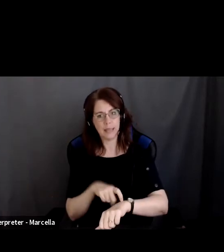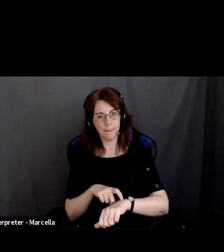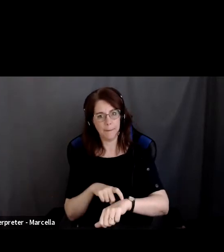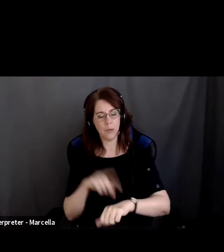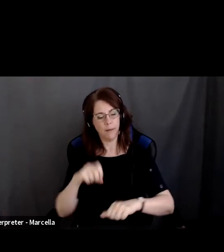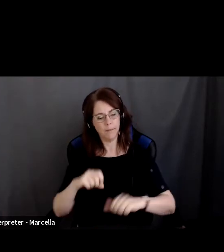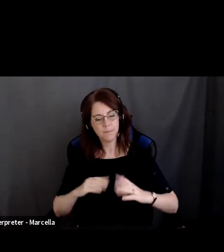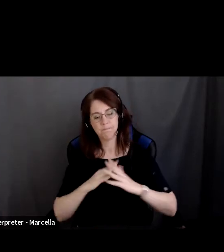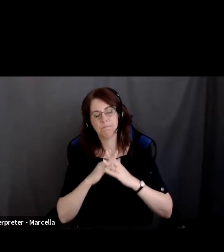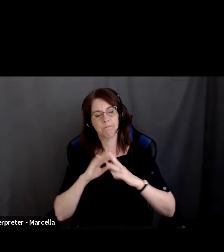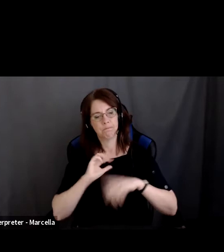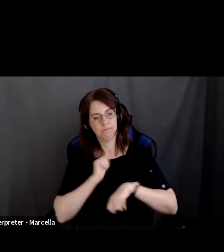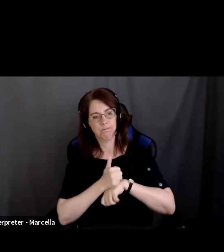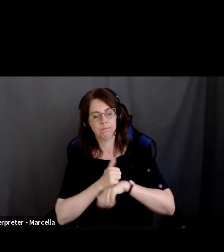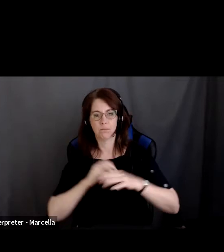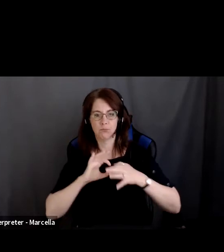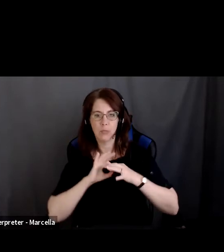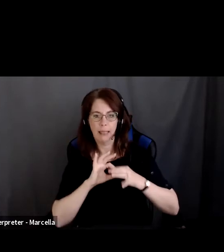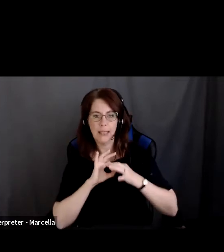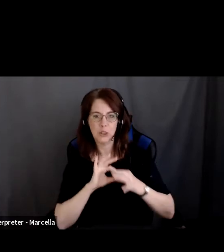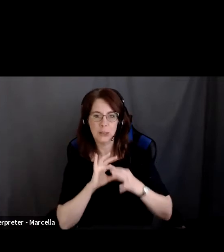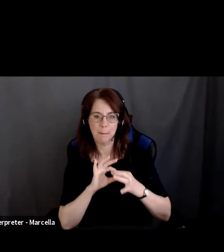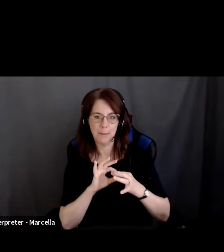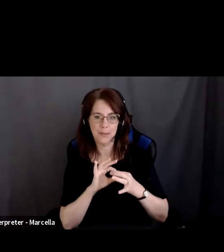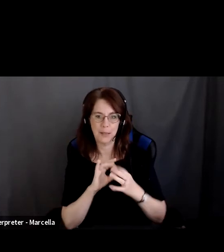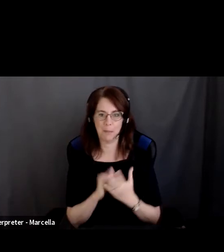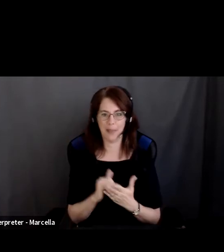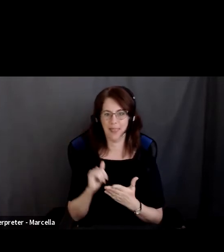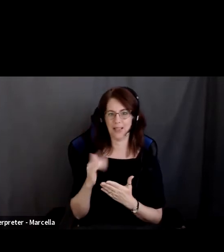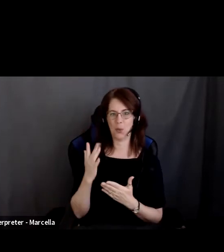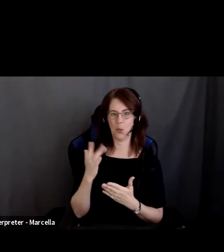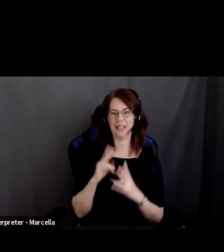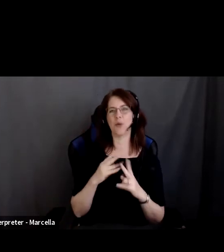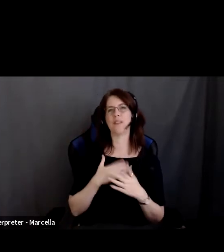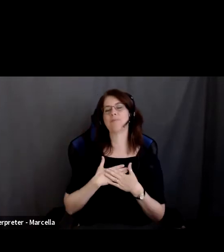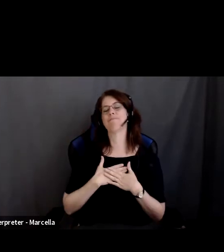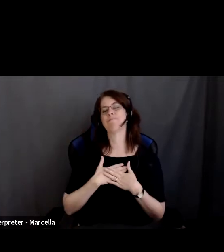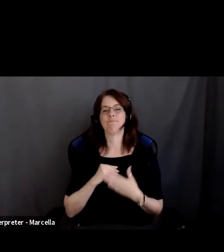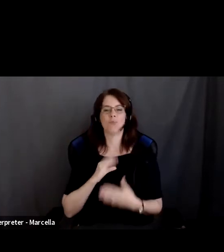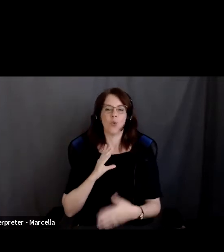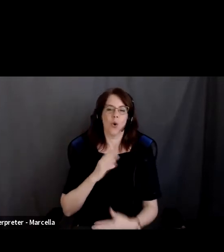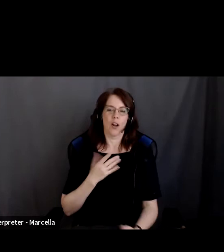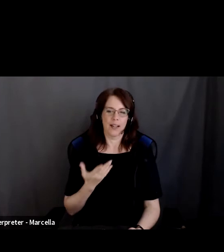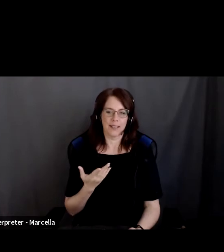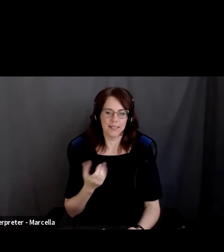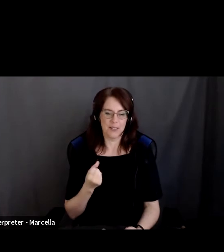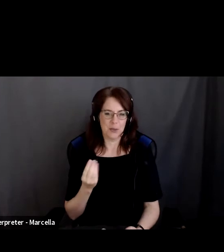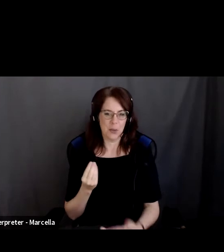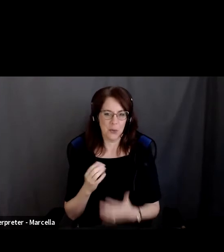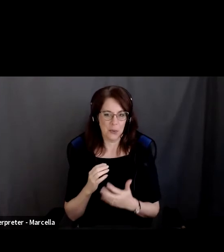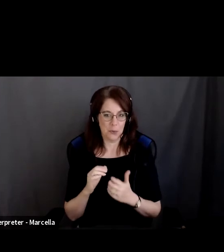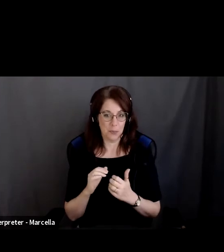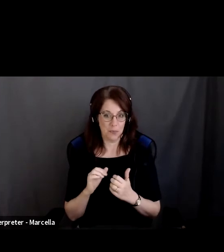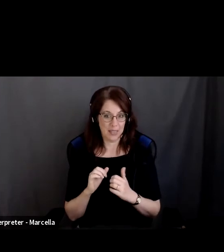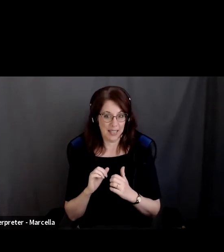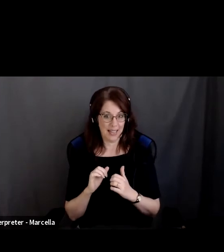relationships, and but that's also what makes it so very rewarding, and how we got to this